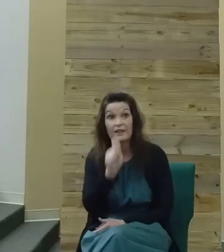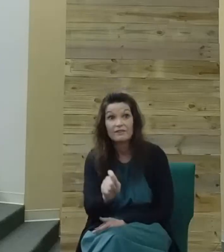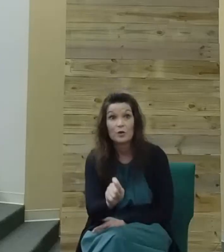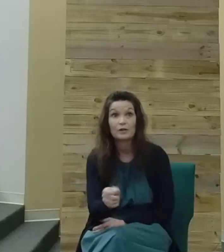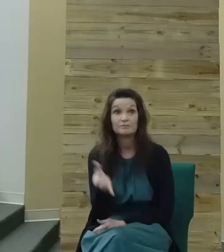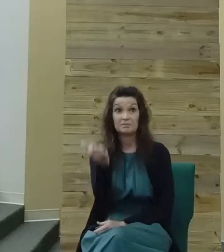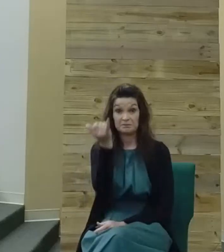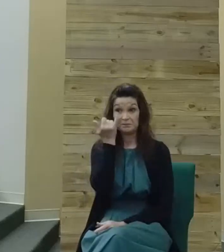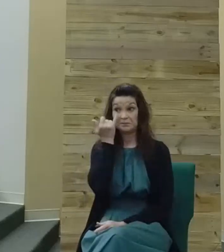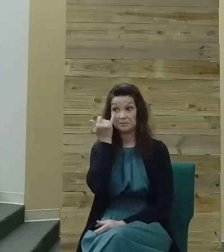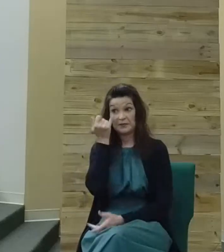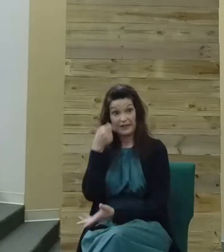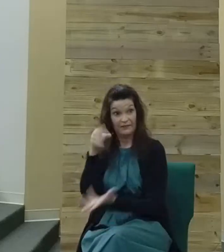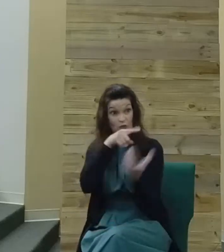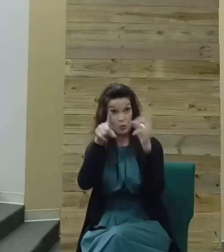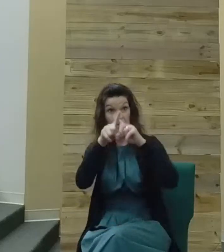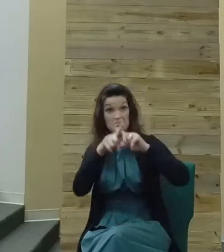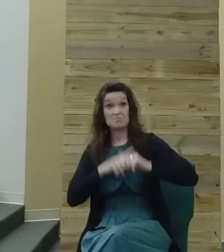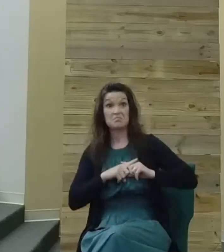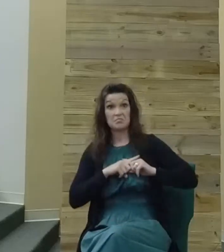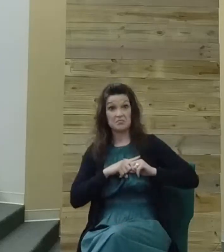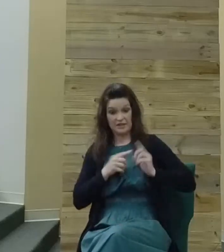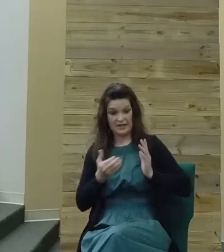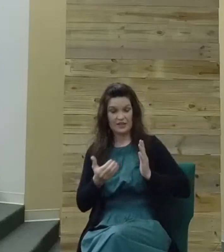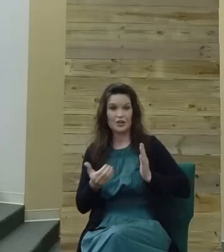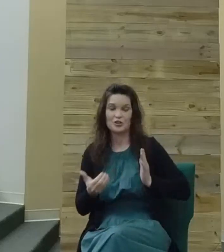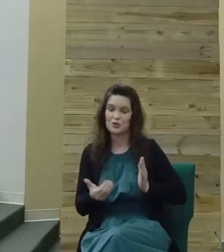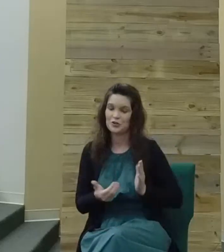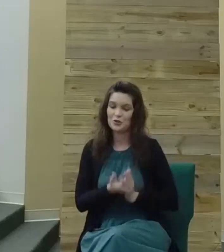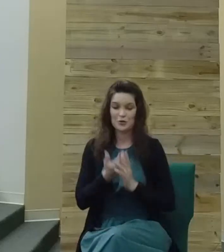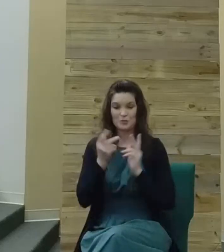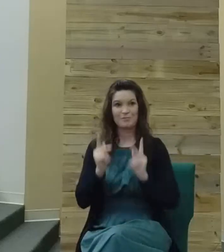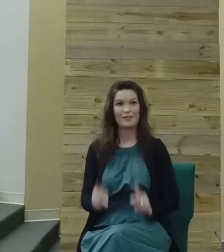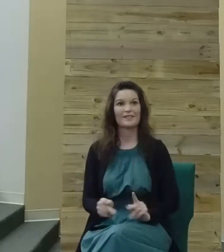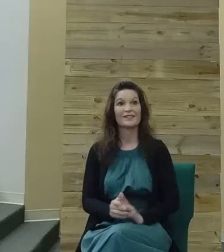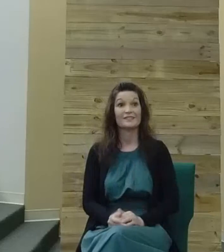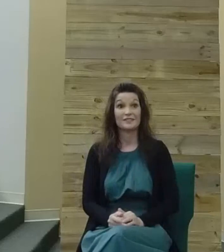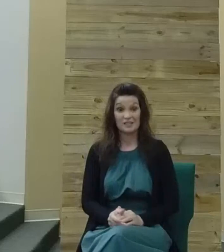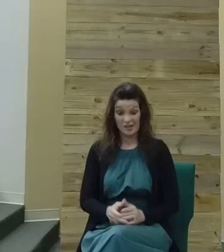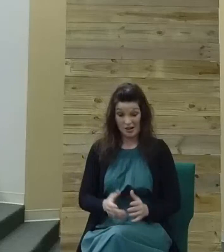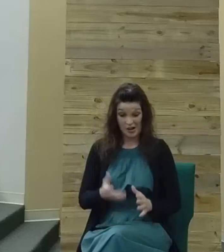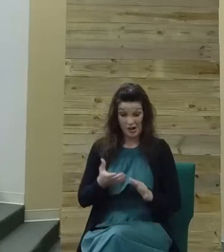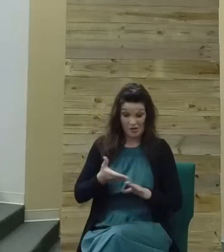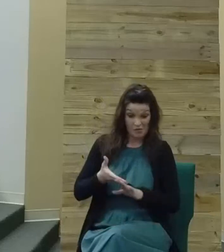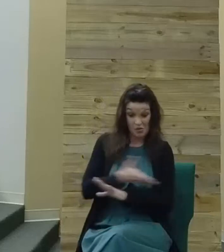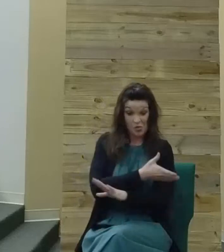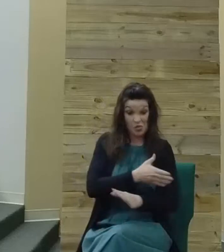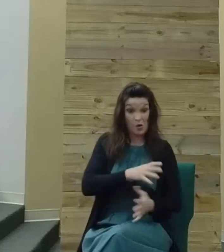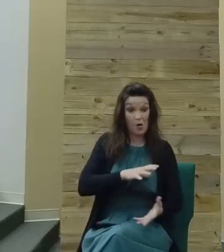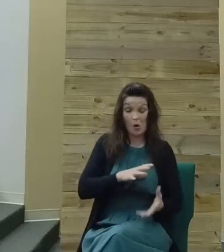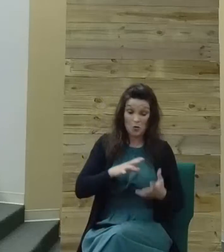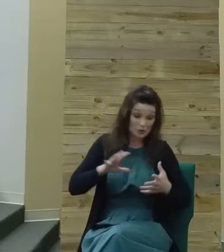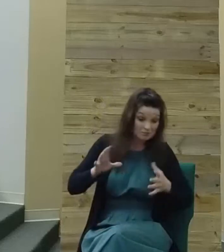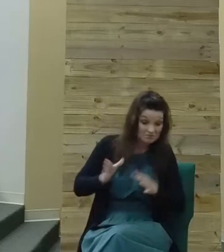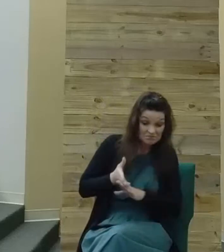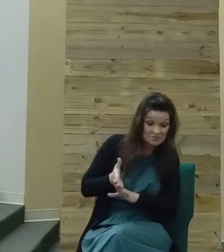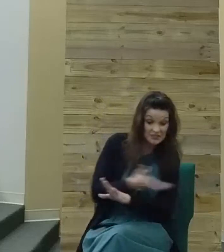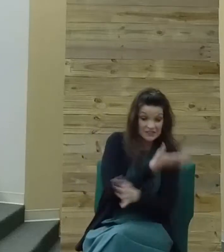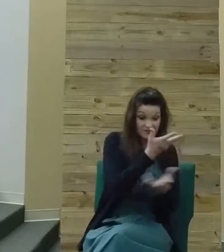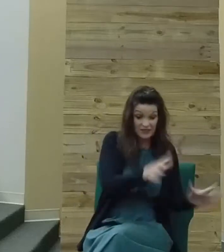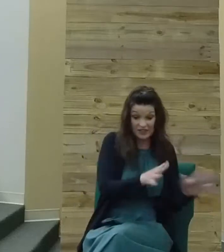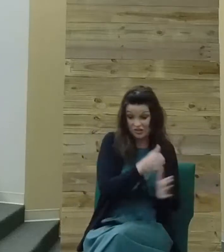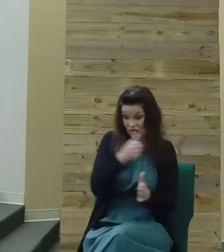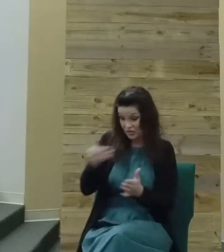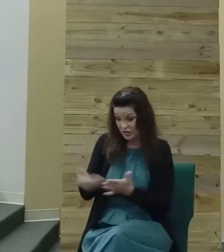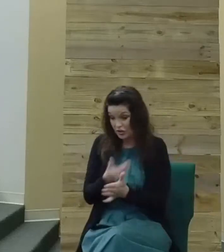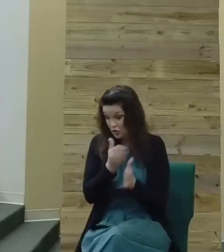"Therefore, if anyone is in Christ, he is a new creation. The old has passed away, and see, the new